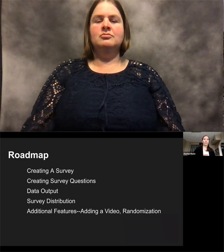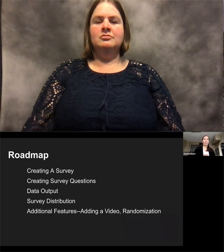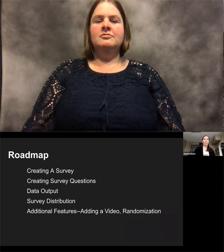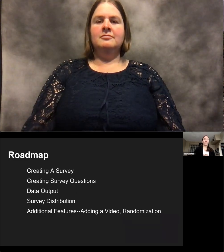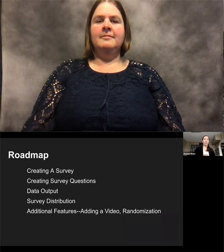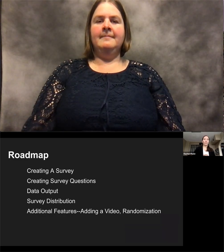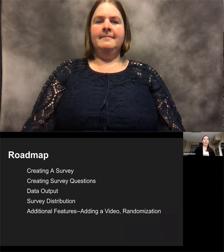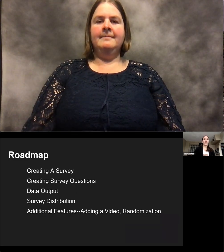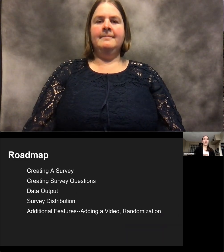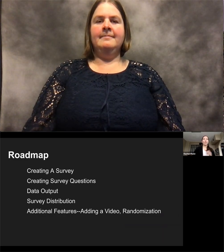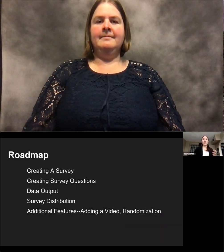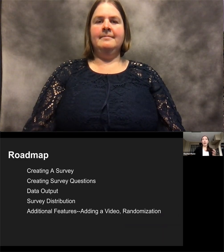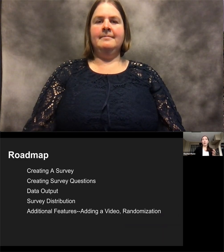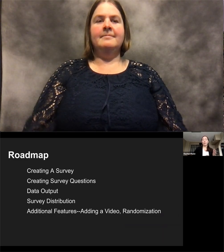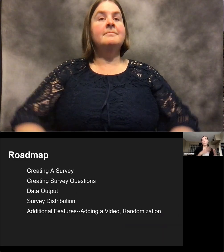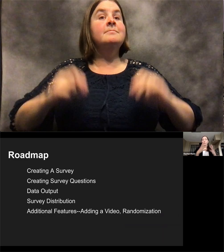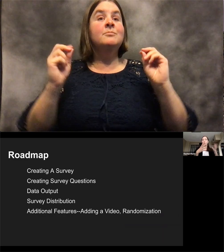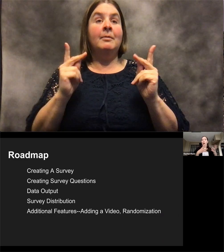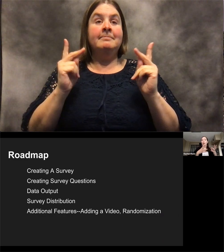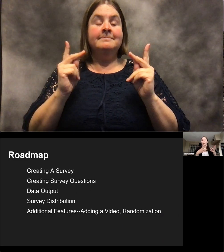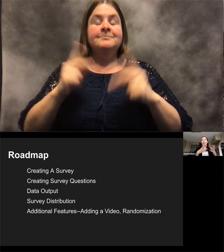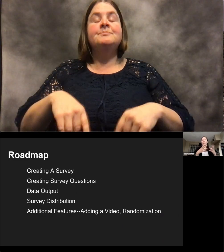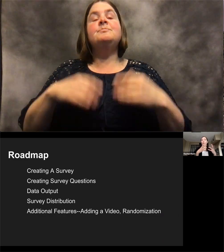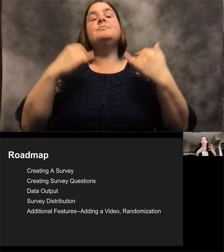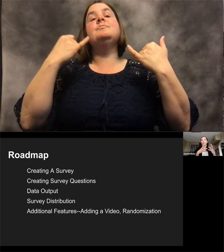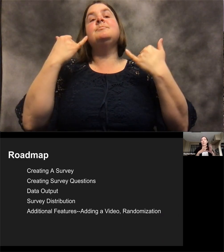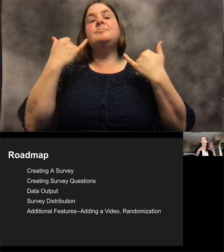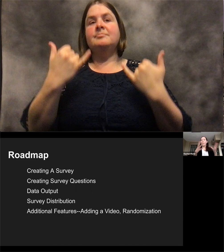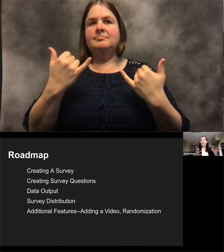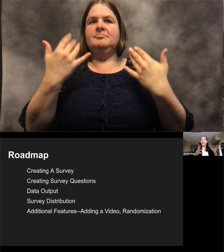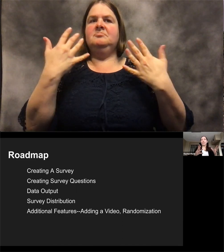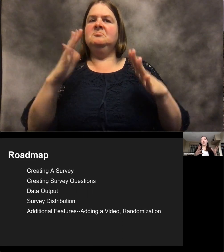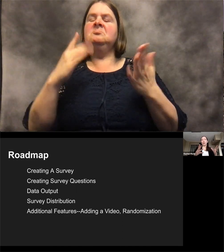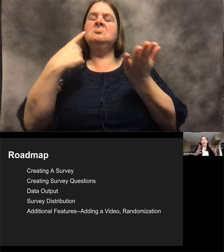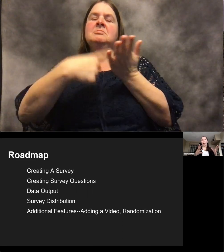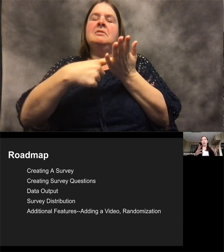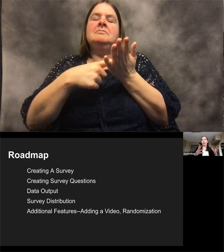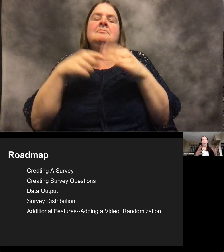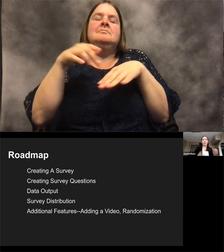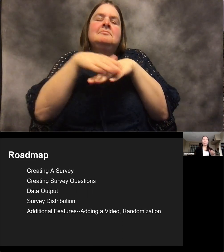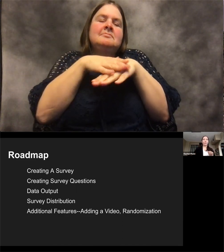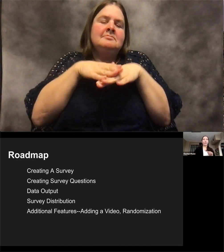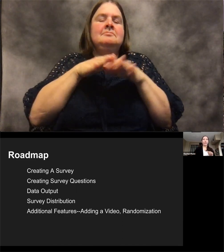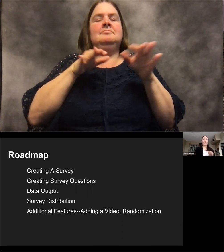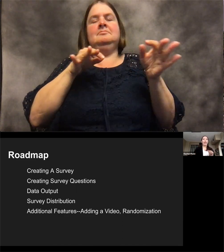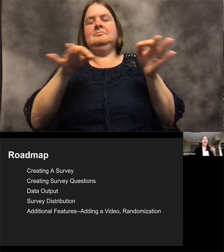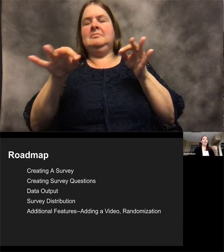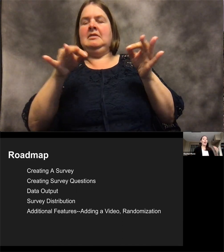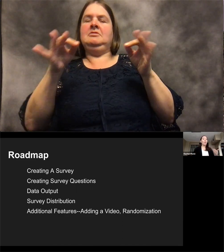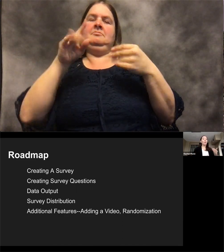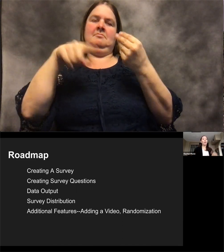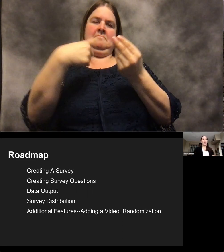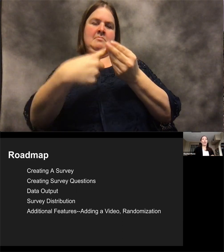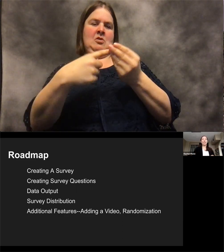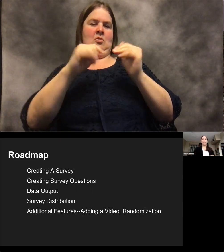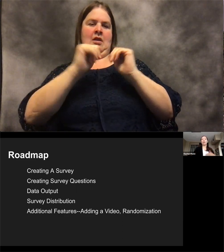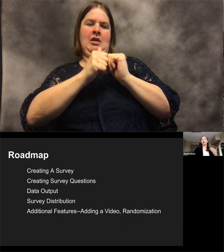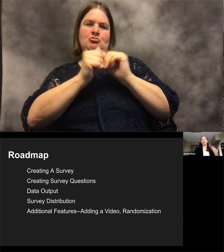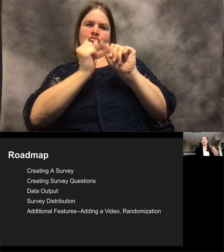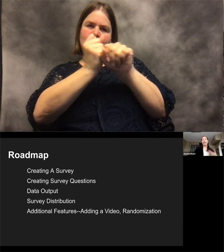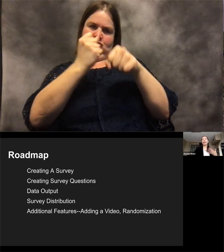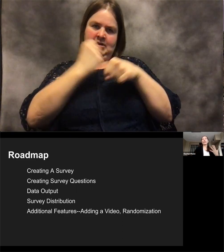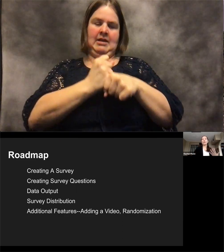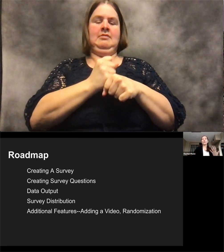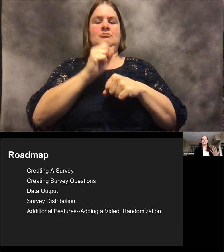Okay, so now we've gone through the basics of creating a survey. Now we're going to get